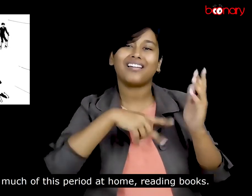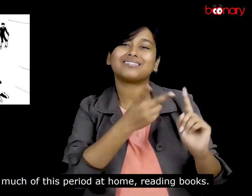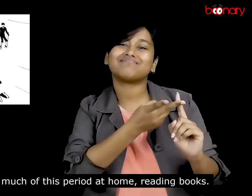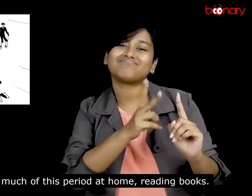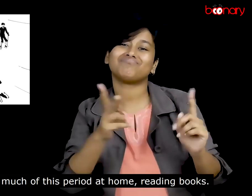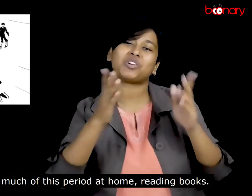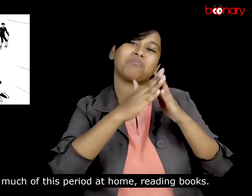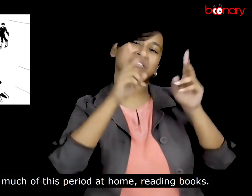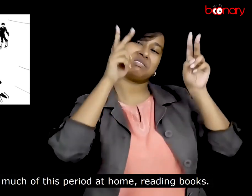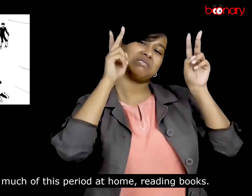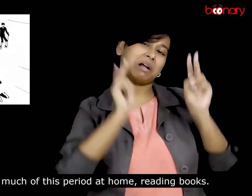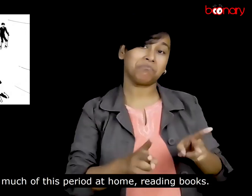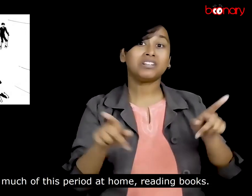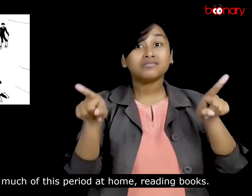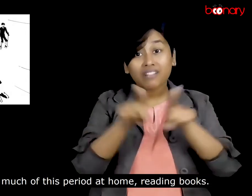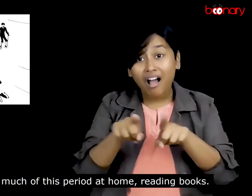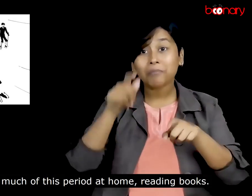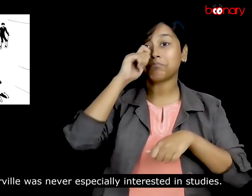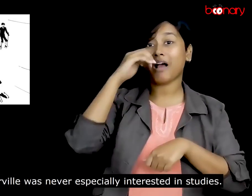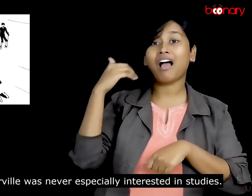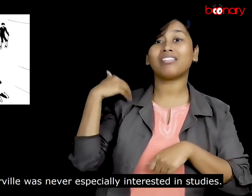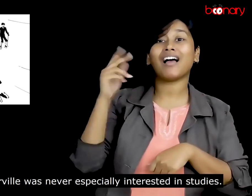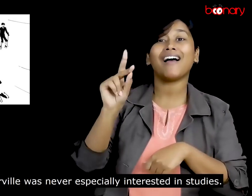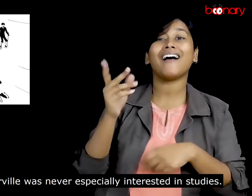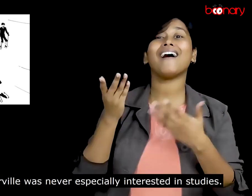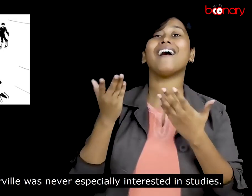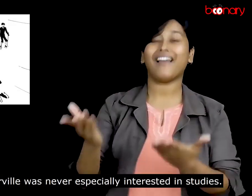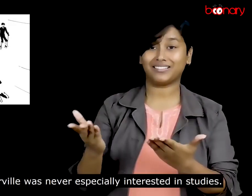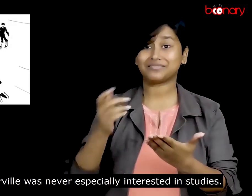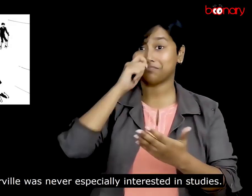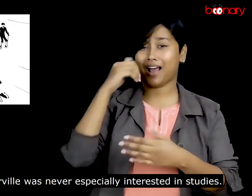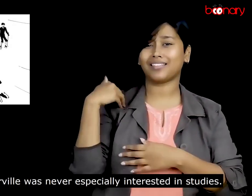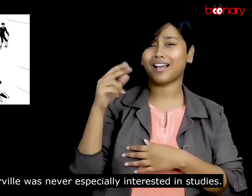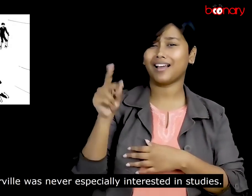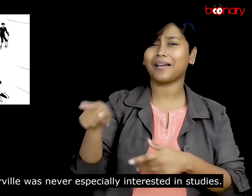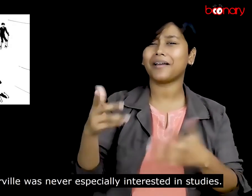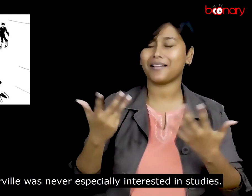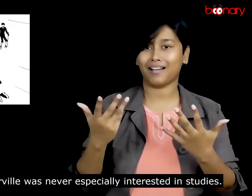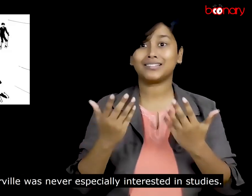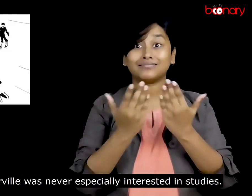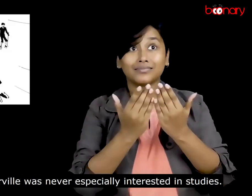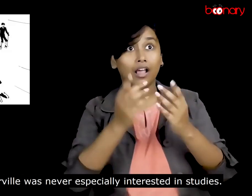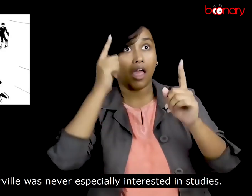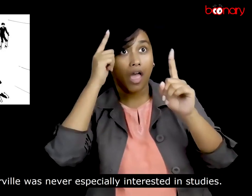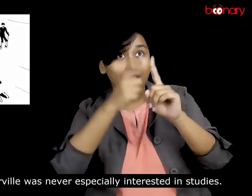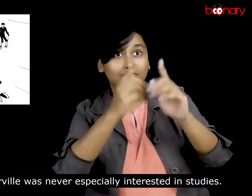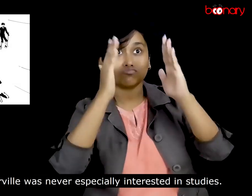Wilbur spent much of the time at home reading books. His brother Orville was never especially interested in studies.